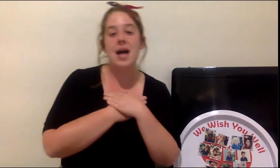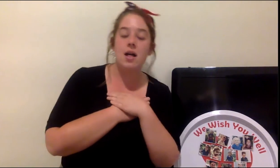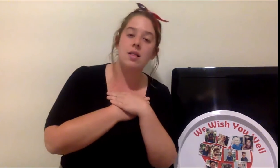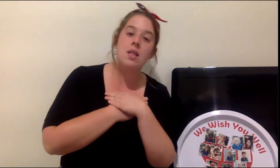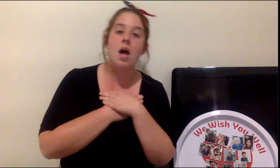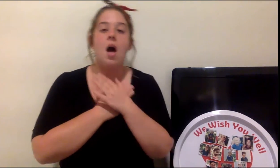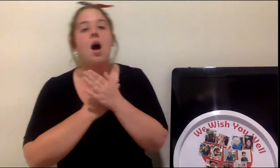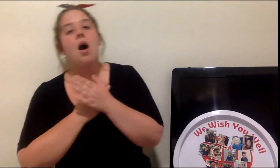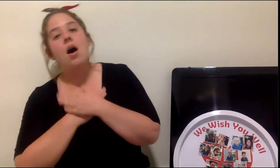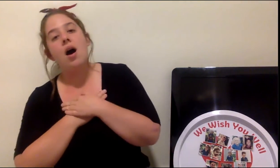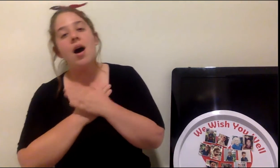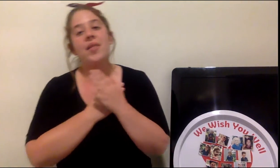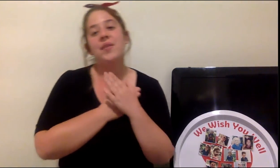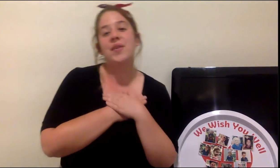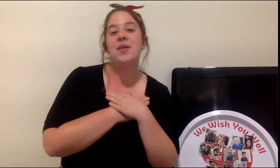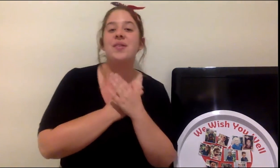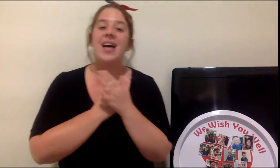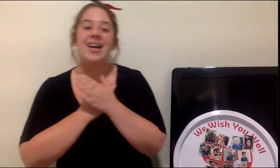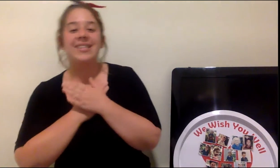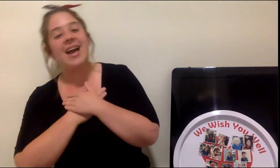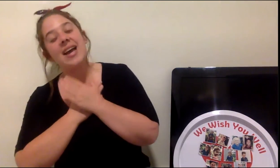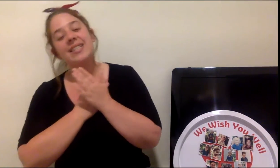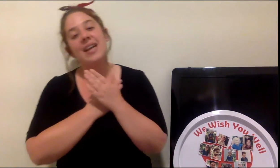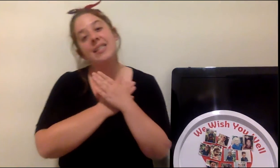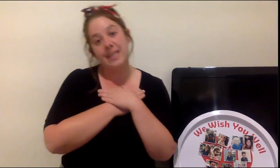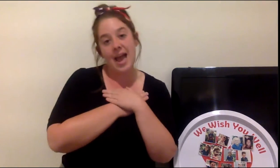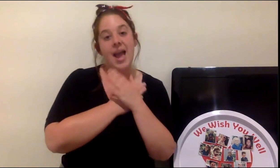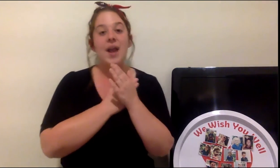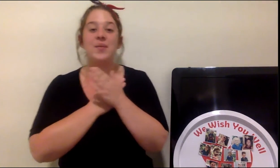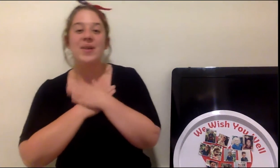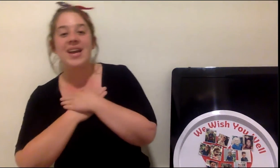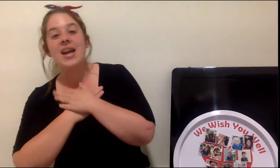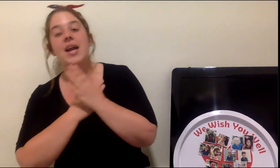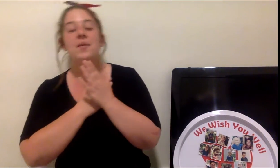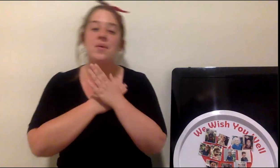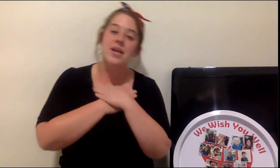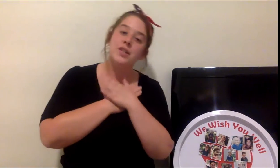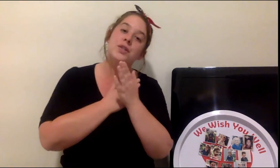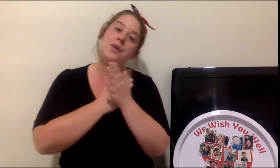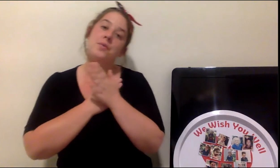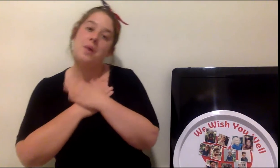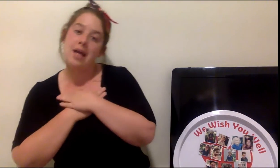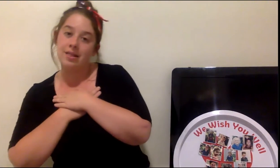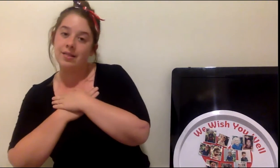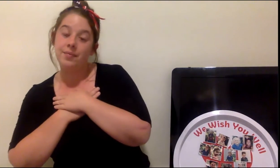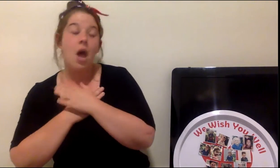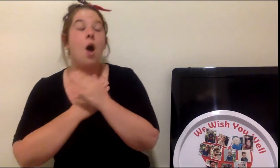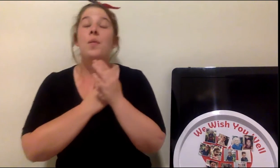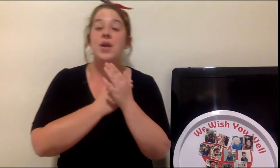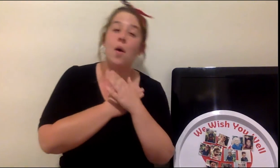well. All through the day today, we wish you well. We hope